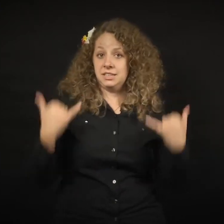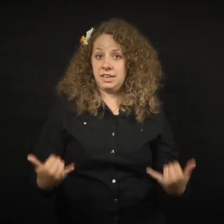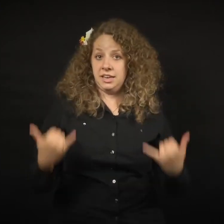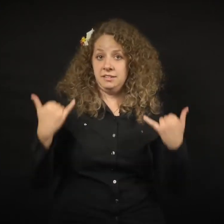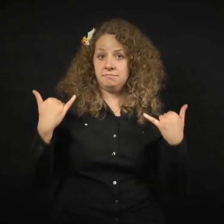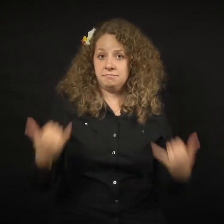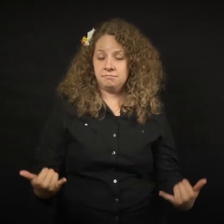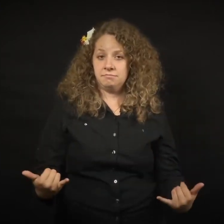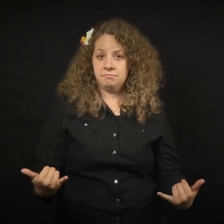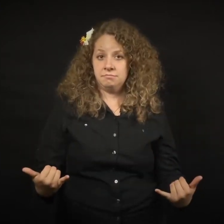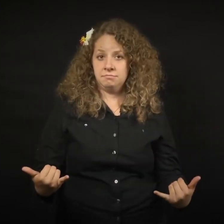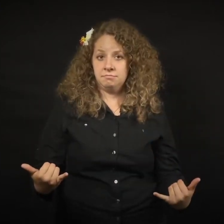Today.